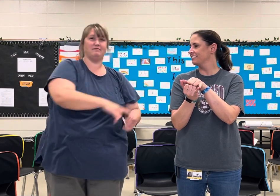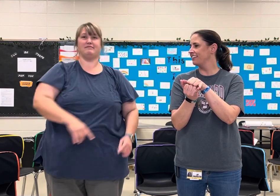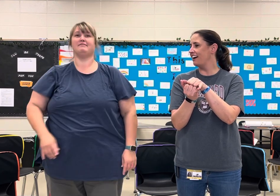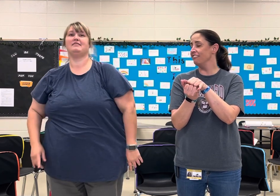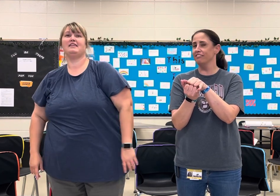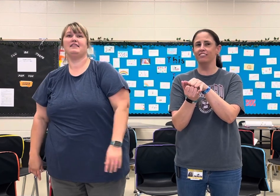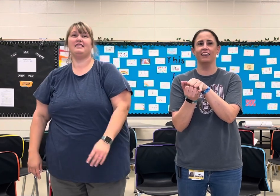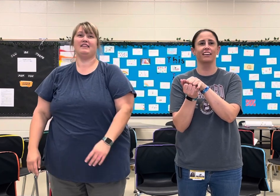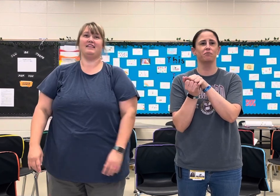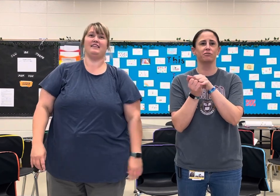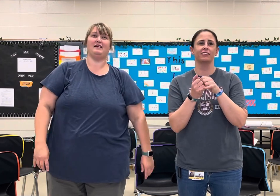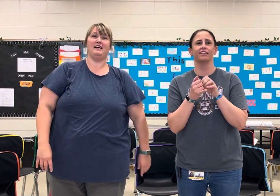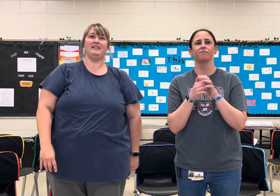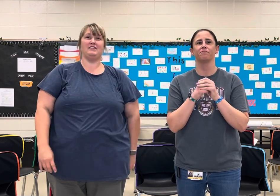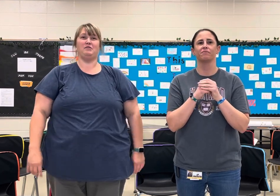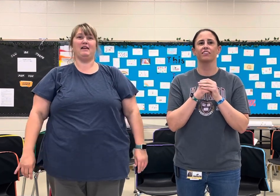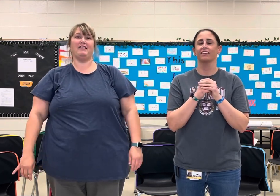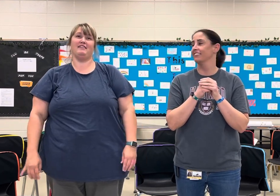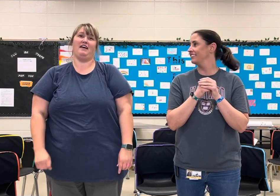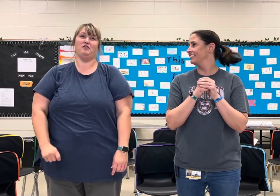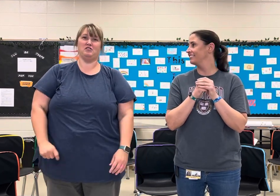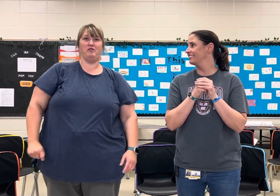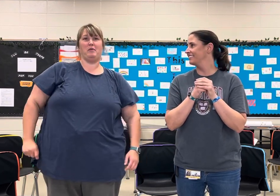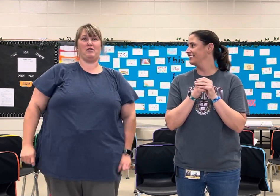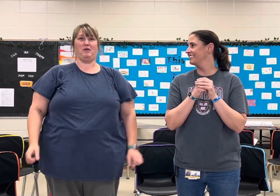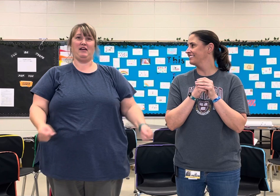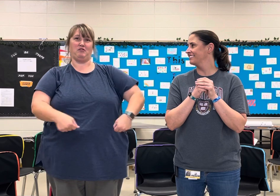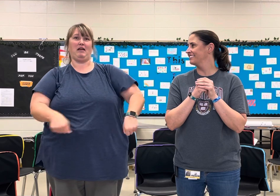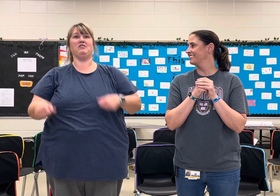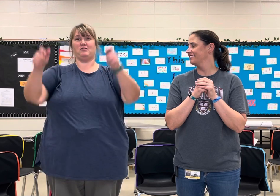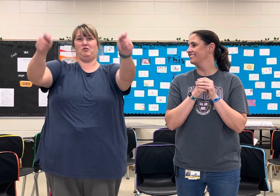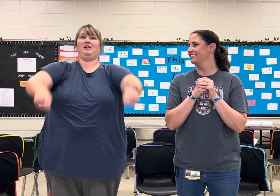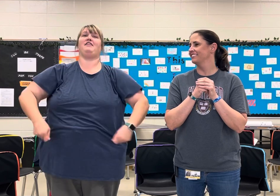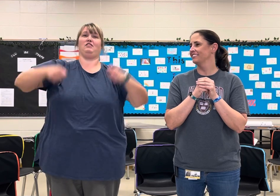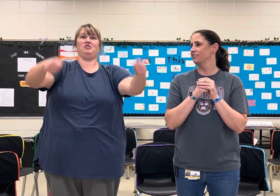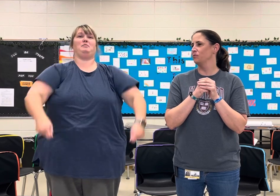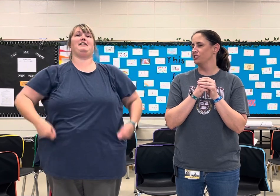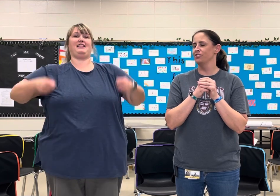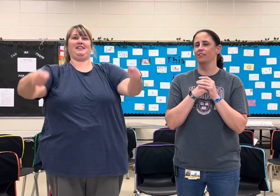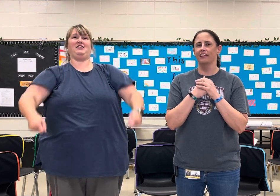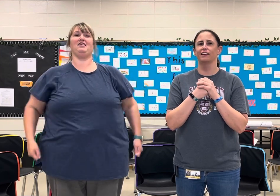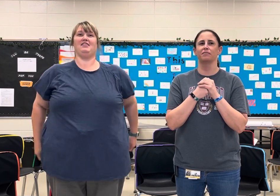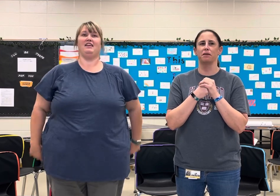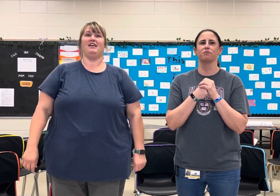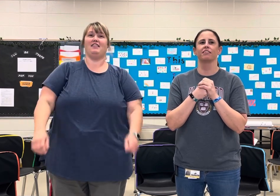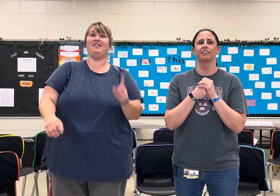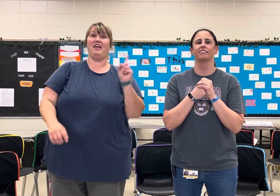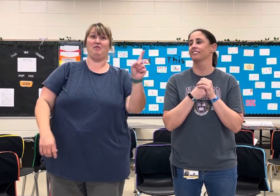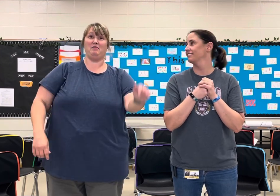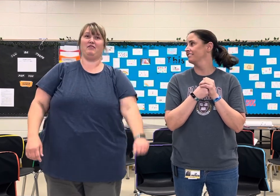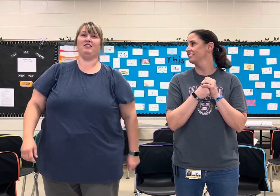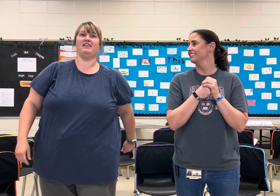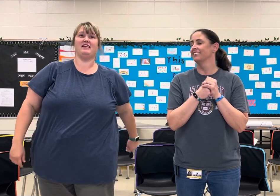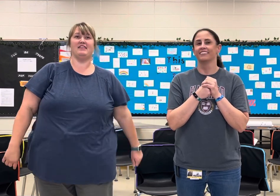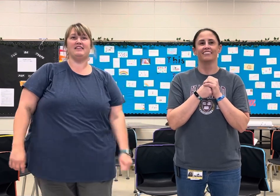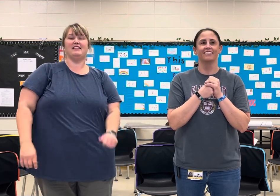I loved that game when I was a kid. I did too. I like the live version of it better where you have to ride on a scooter and have to wonder. We should do that at the pep rally. That would be fun.